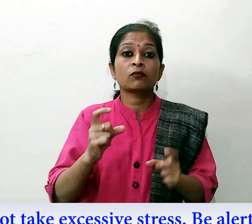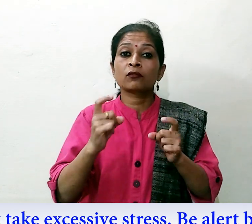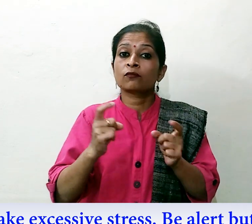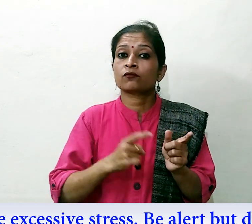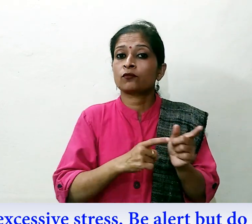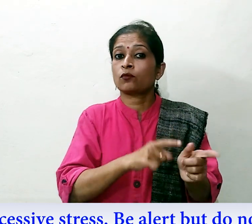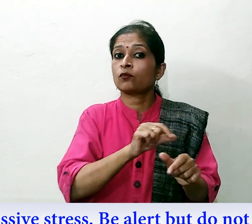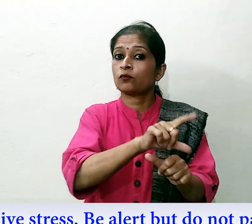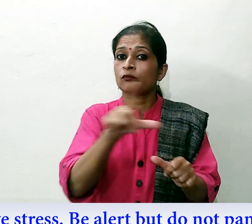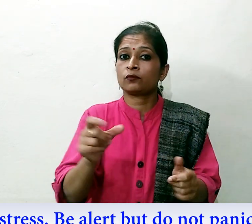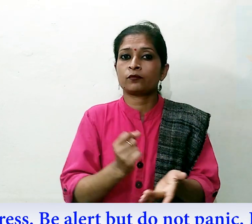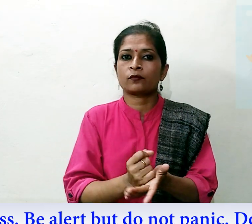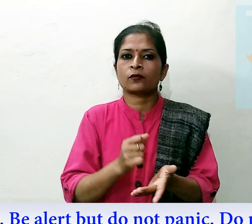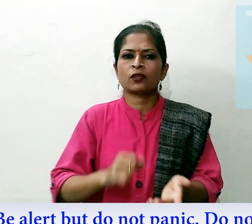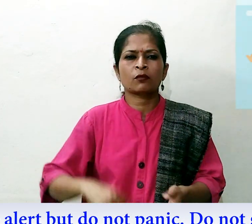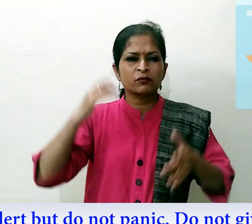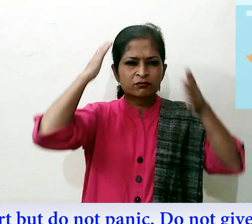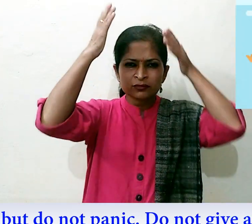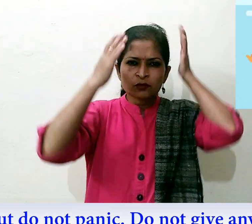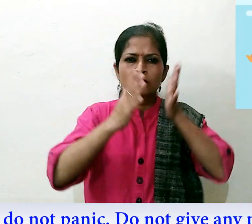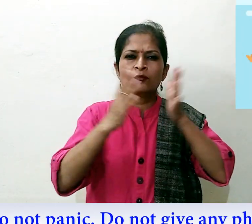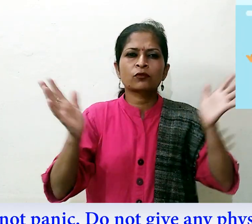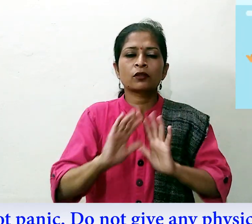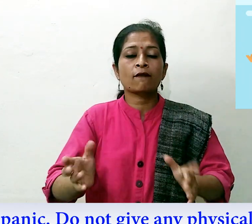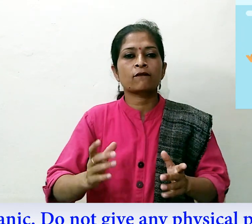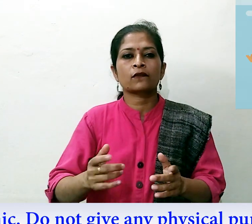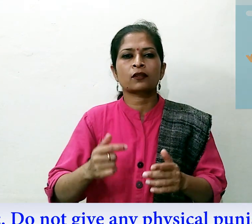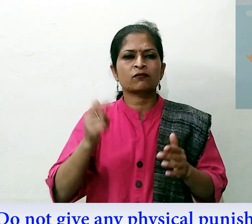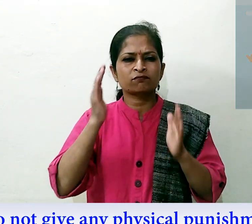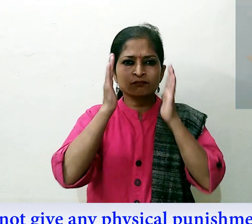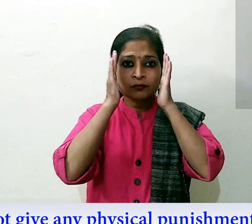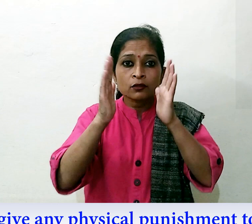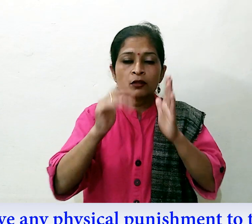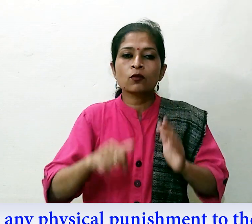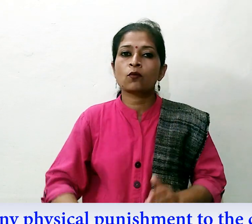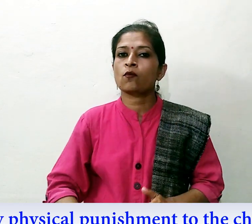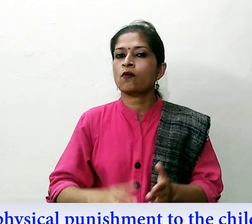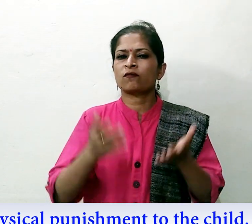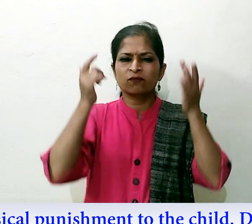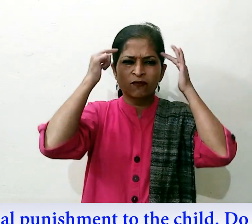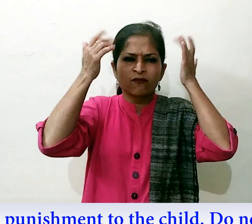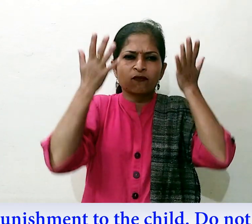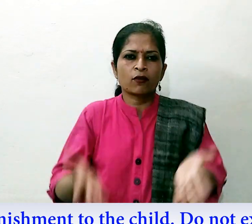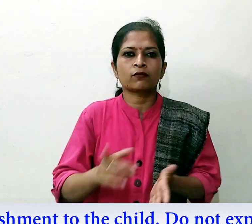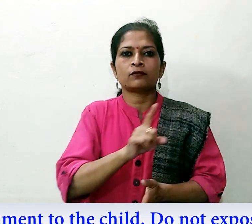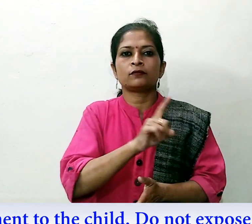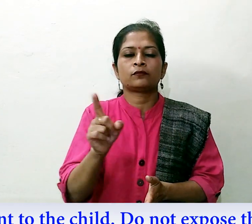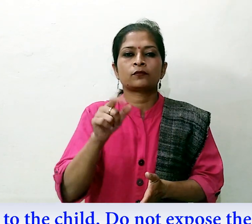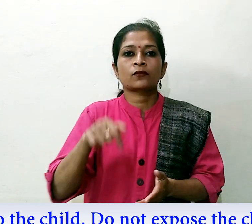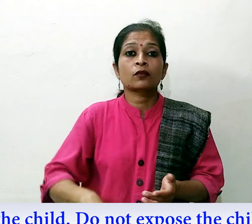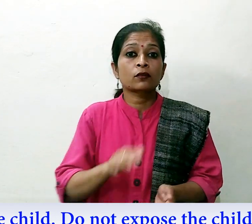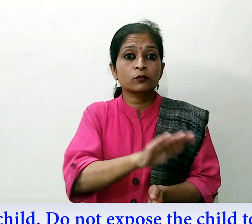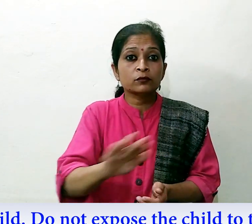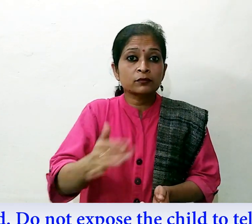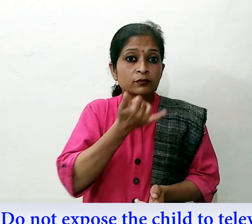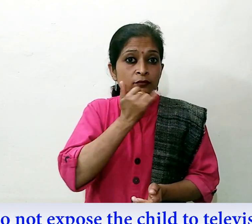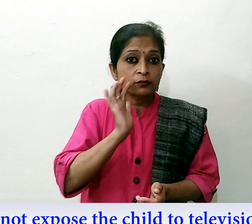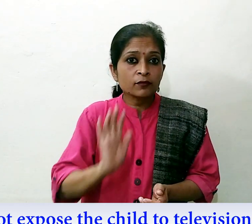take excessive stress. Be alert, but do not panic. Do not give any physical punishment to the child. Do